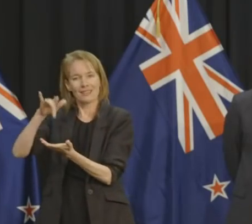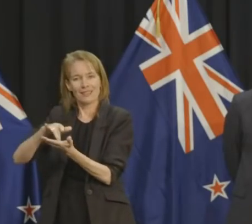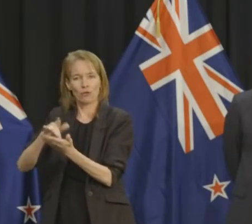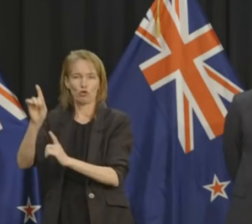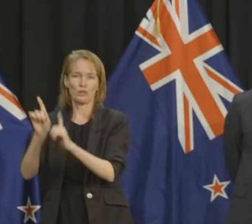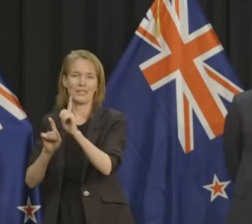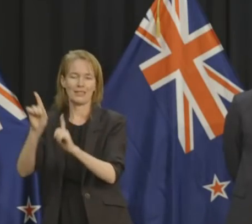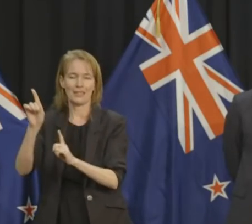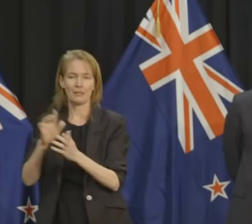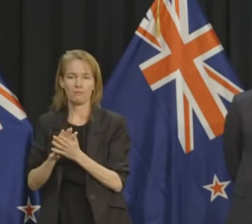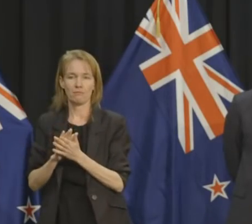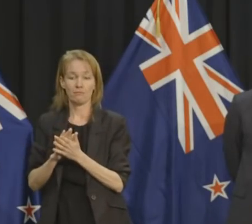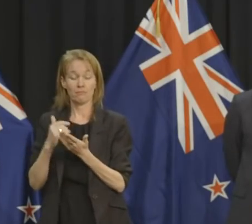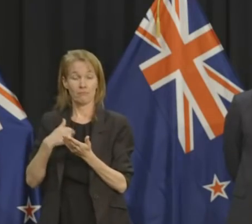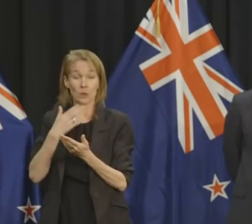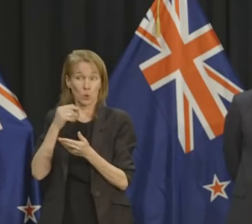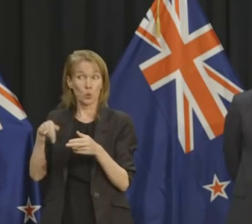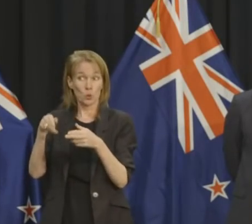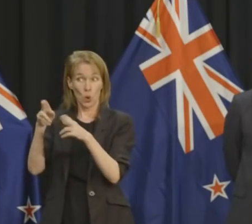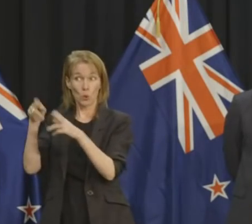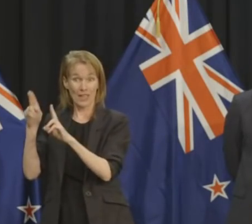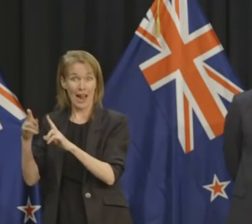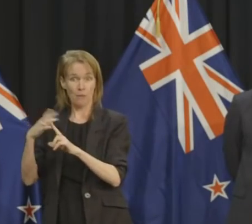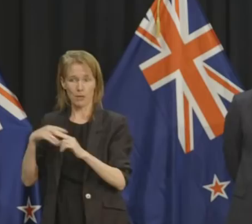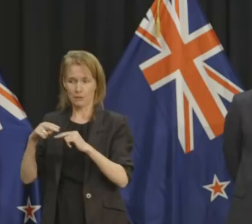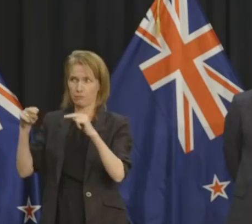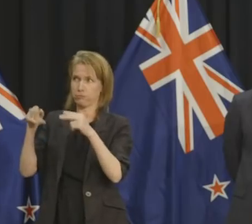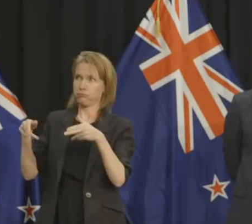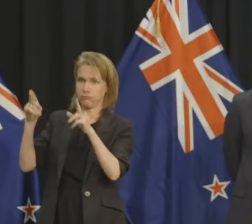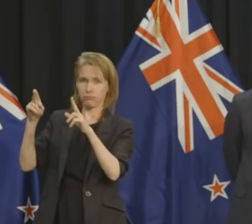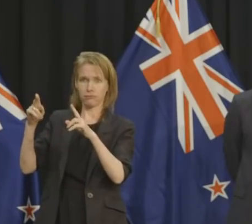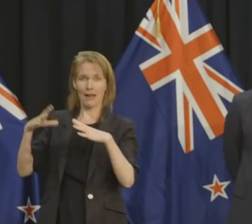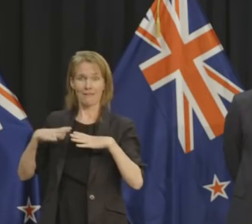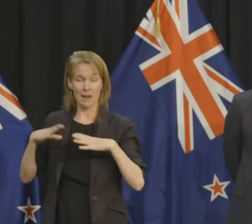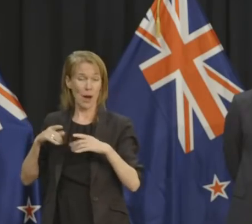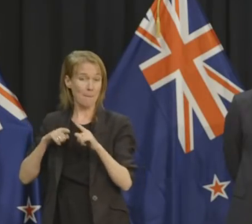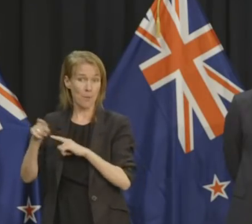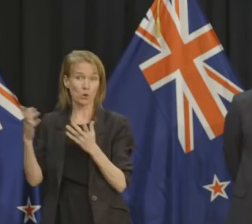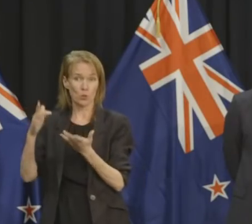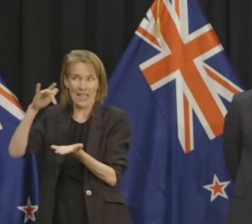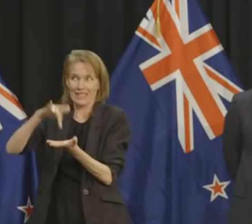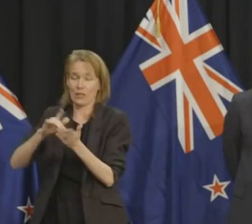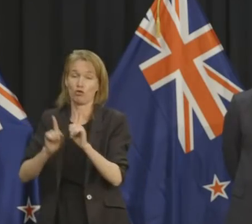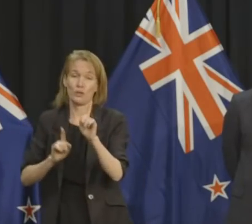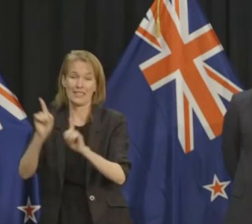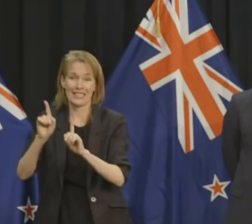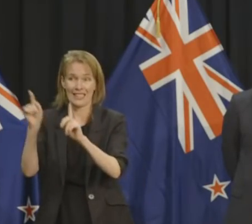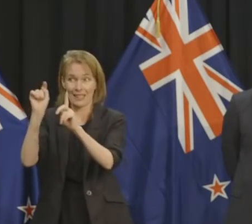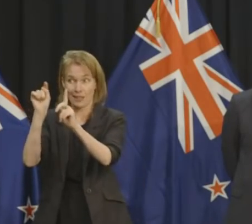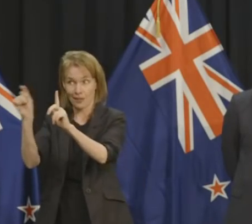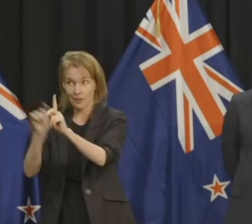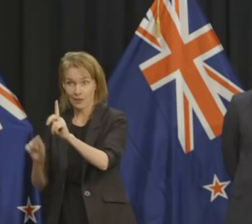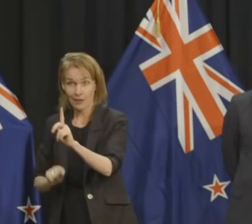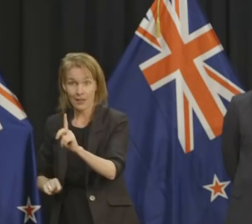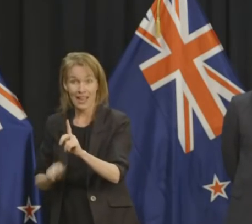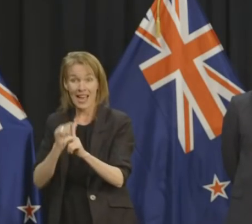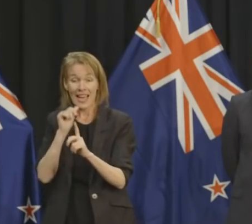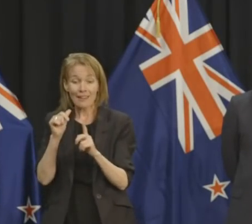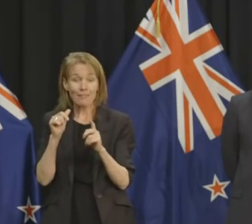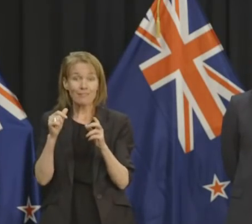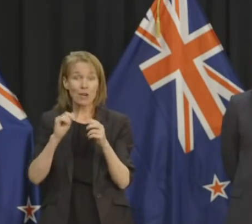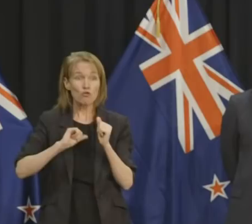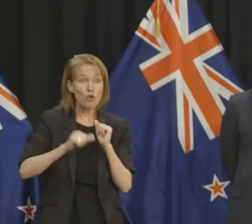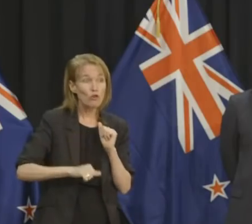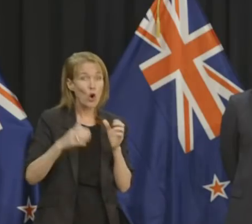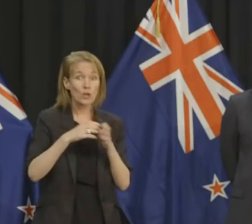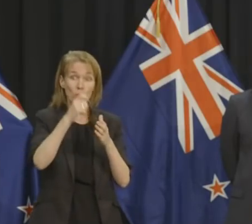hotels, and they are located largely in the central business districts. Where we can find them in different locations and they meet all that